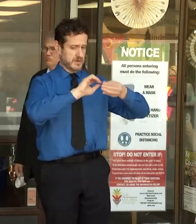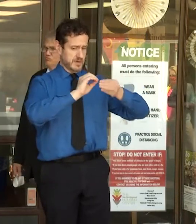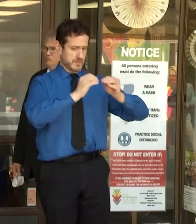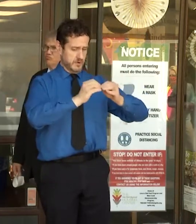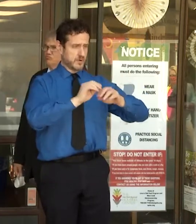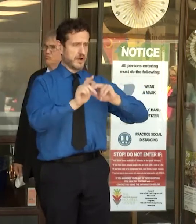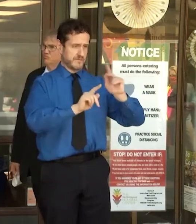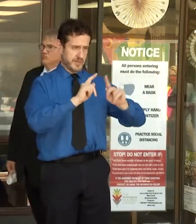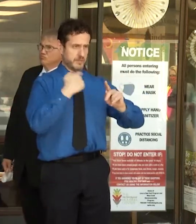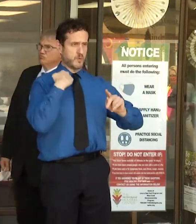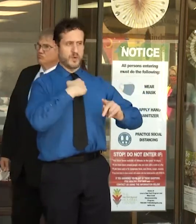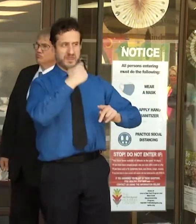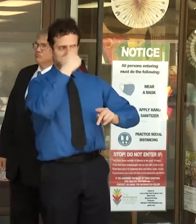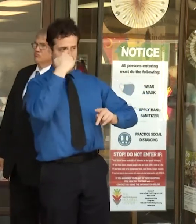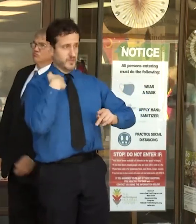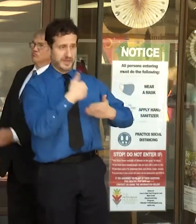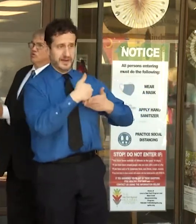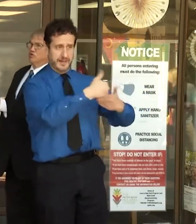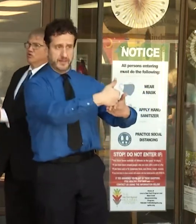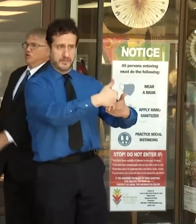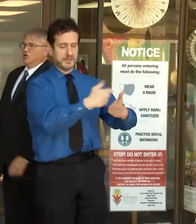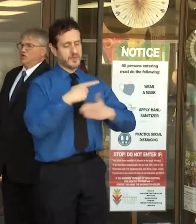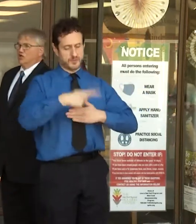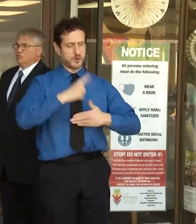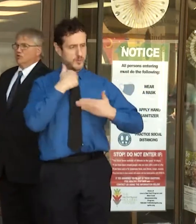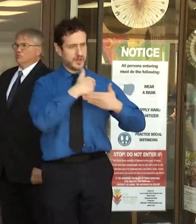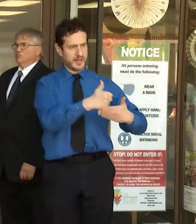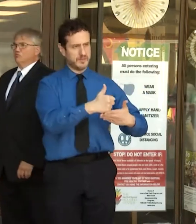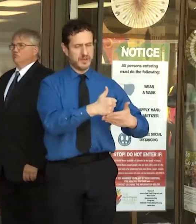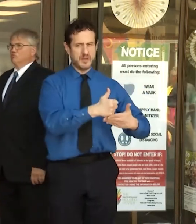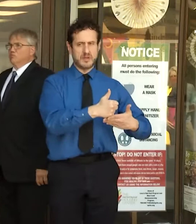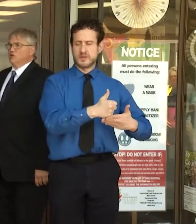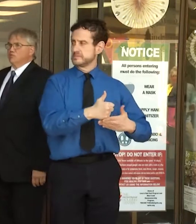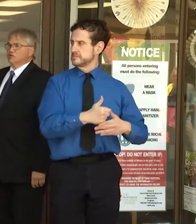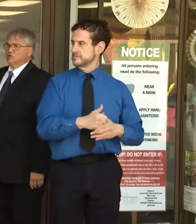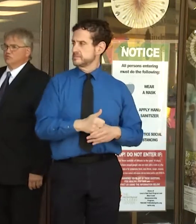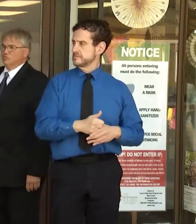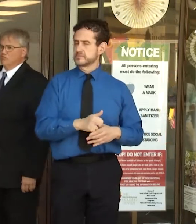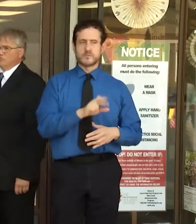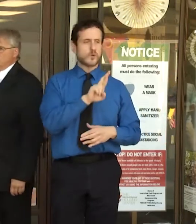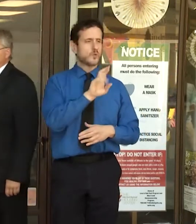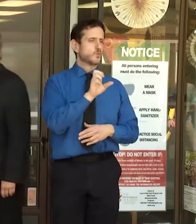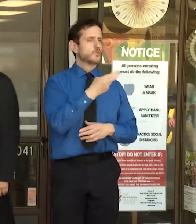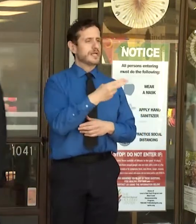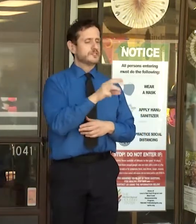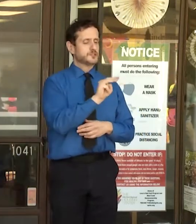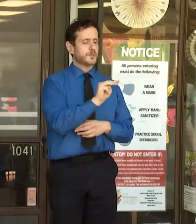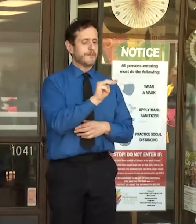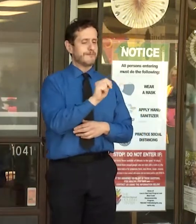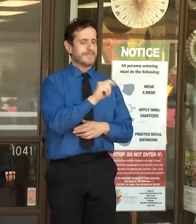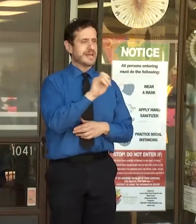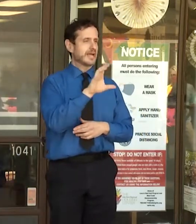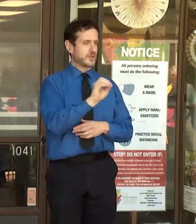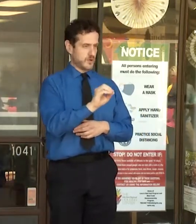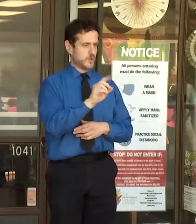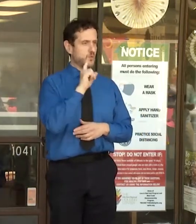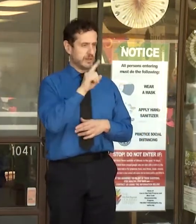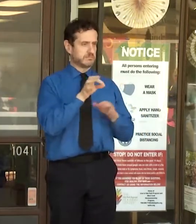might be helped by the program? Do we have a universe? Rich Minacchio. Hello.